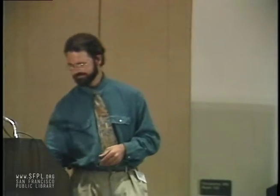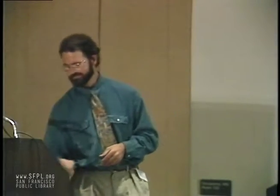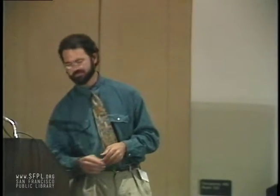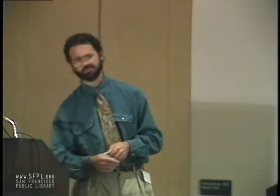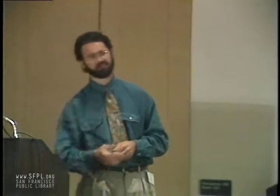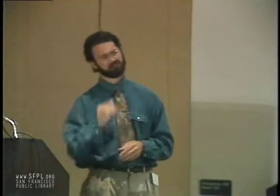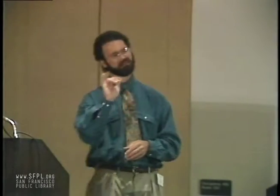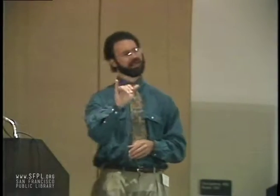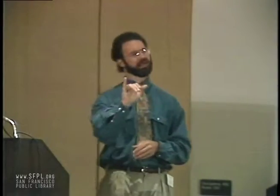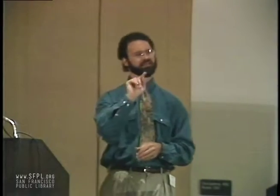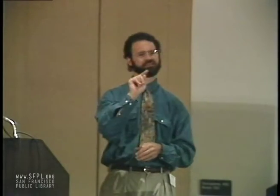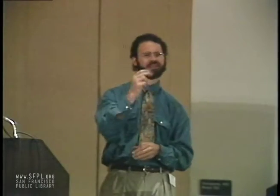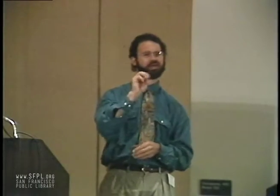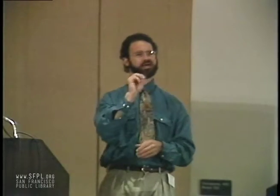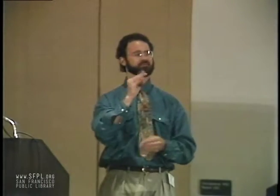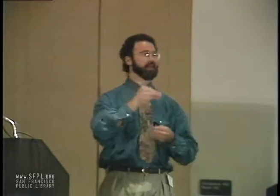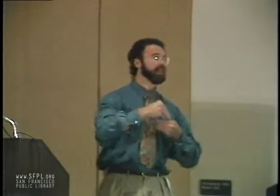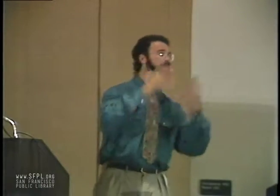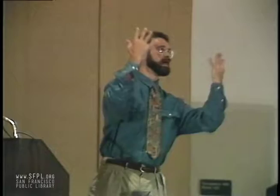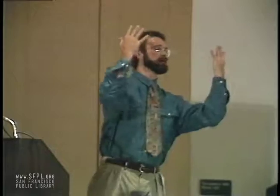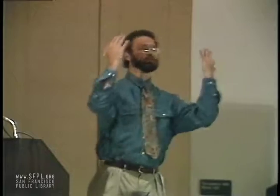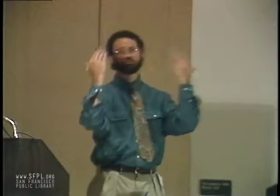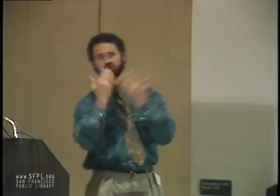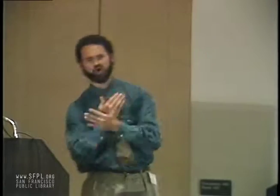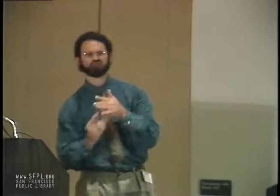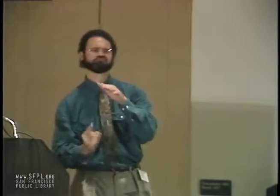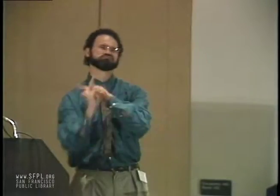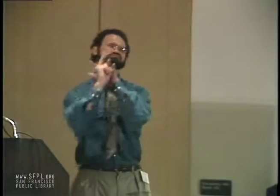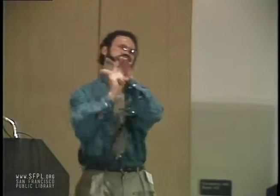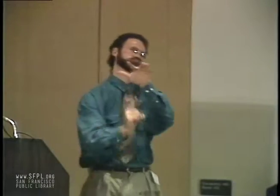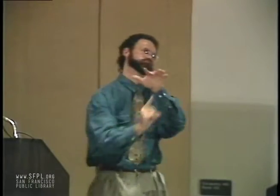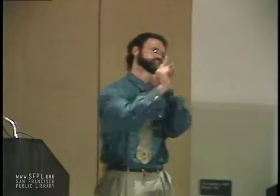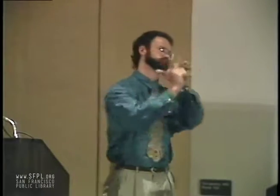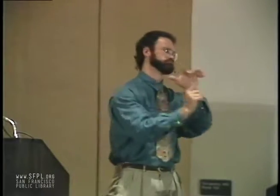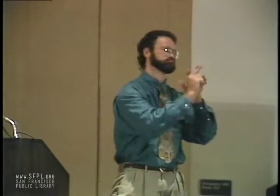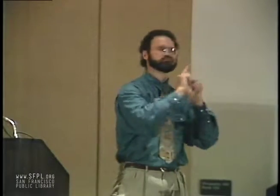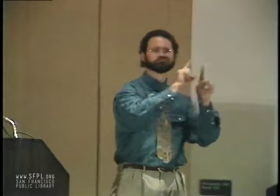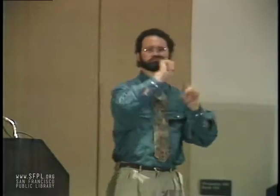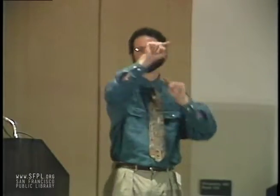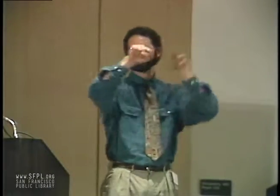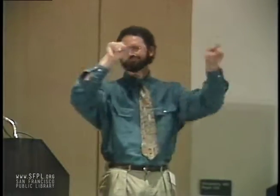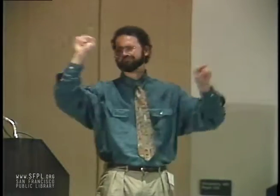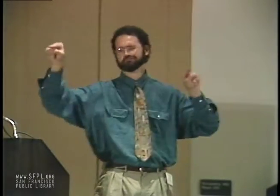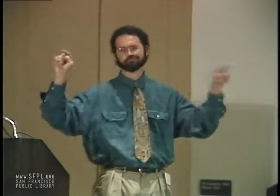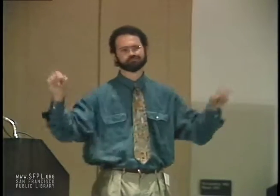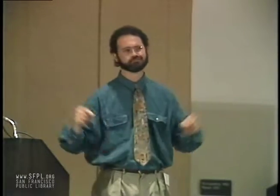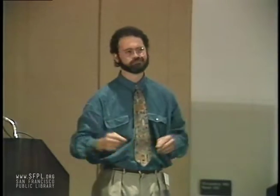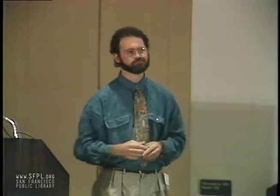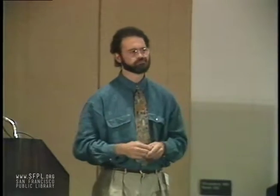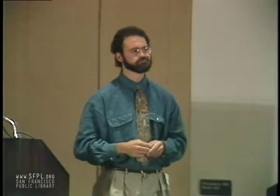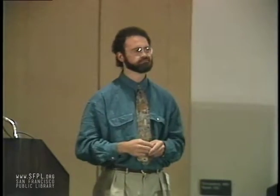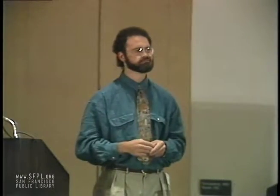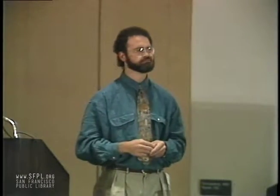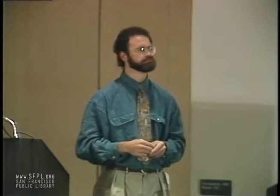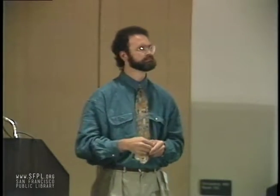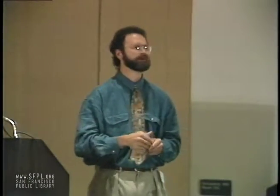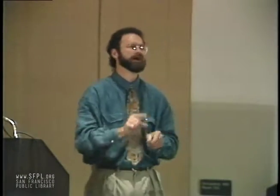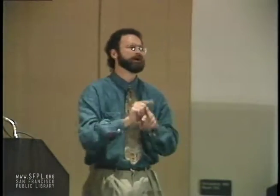of happiness and inspiration. So you notice throughout myths, the symbolism of